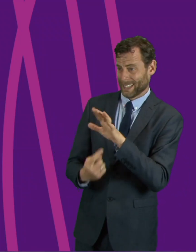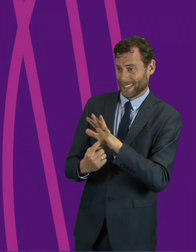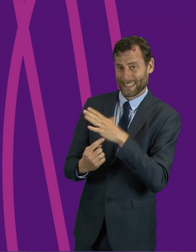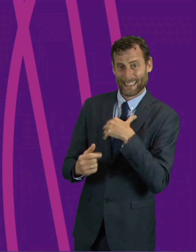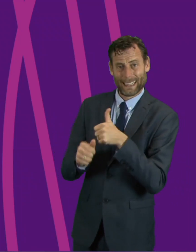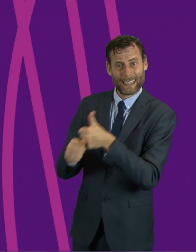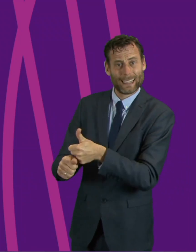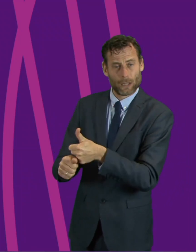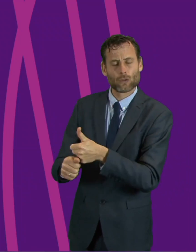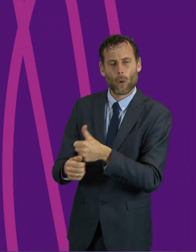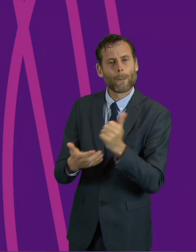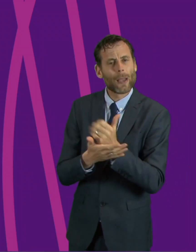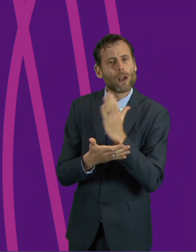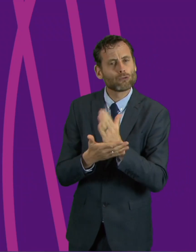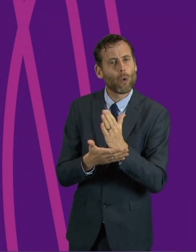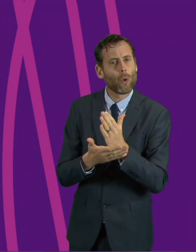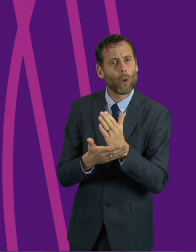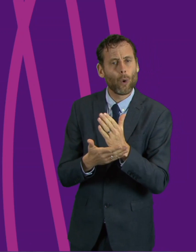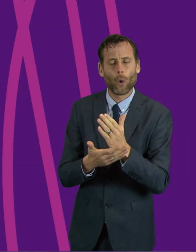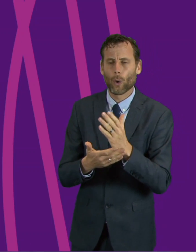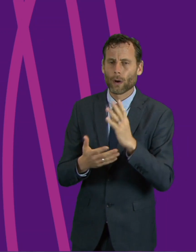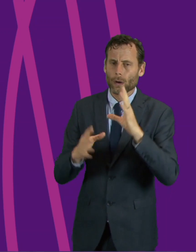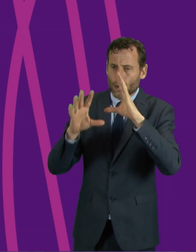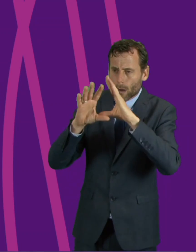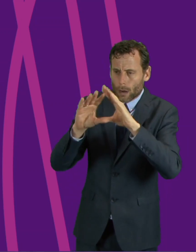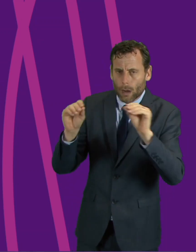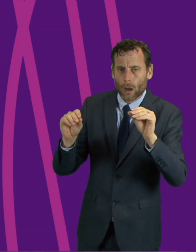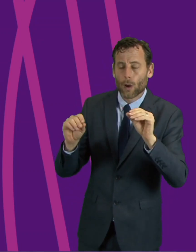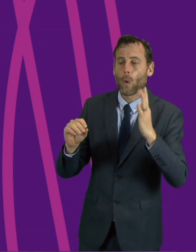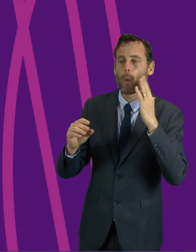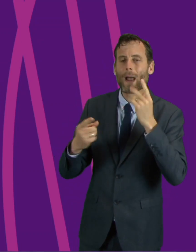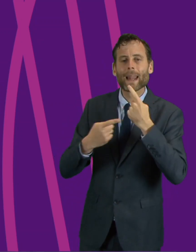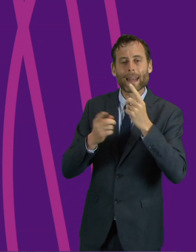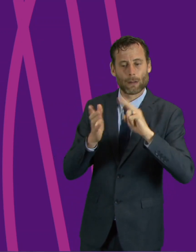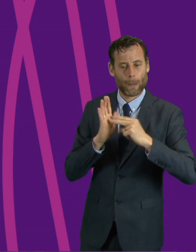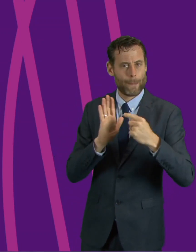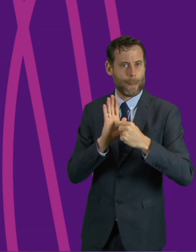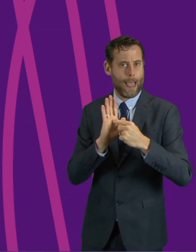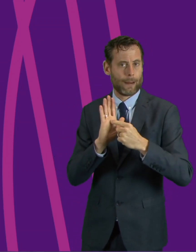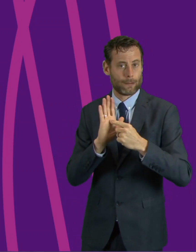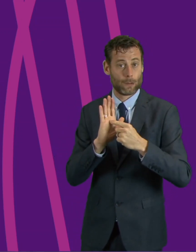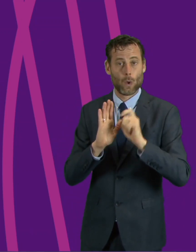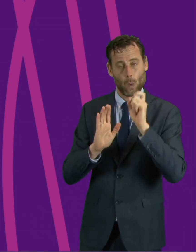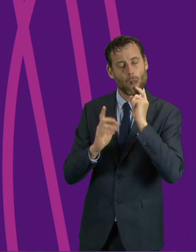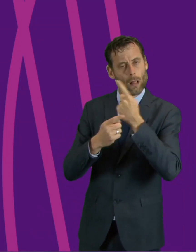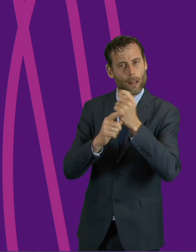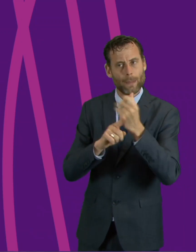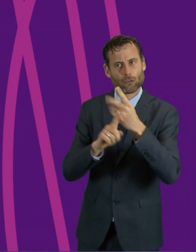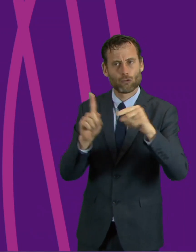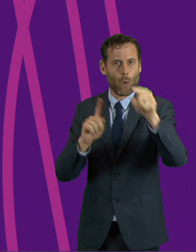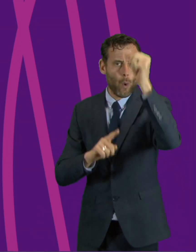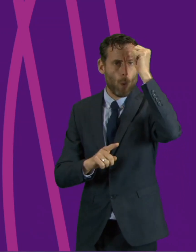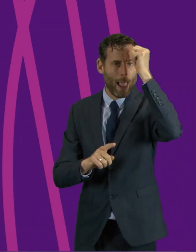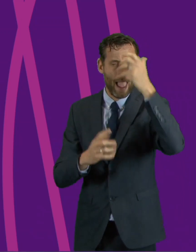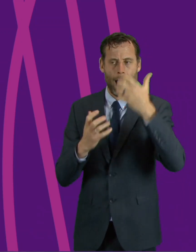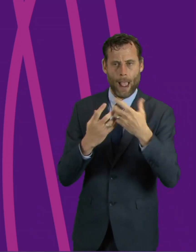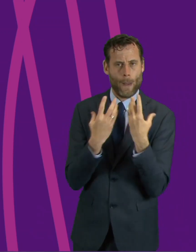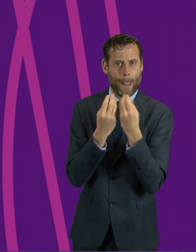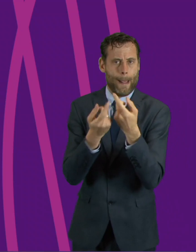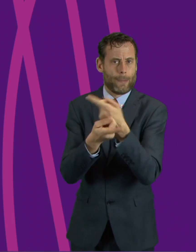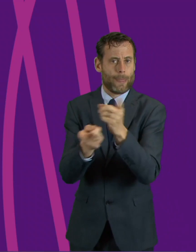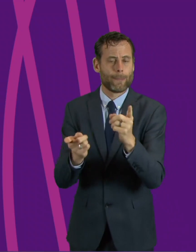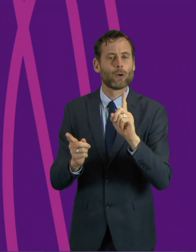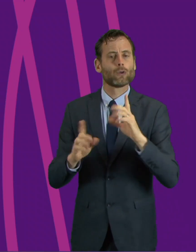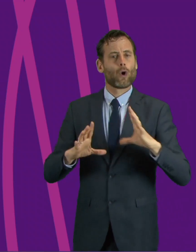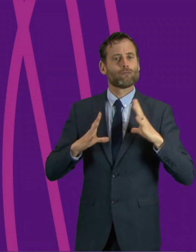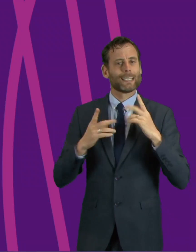make sure that members get notified of the detail of this package of measures towards the end of the week when we're in a position to put that out